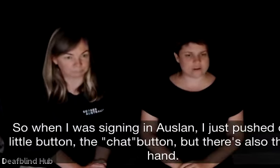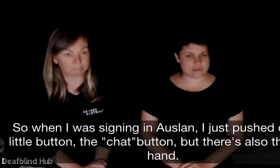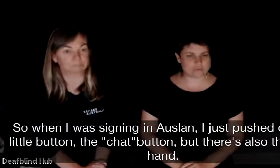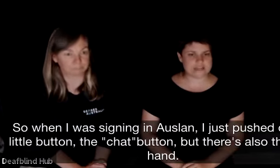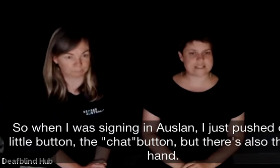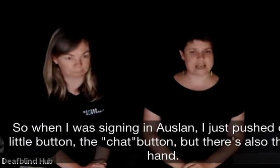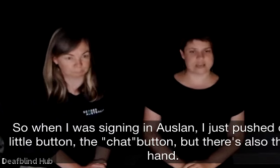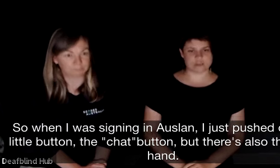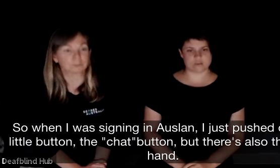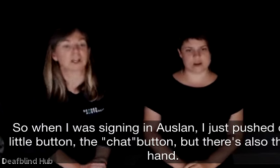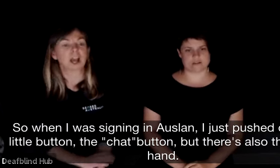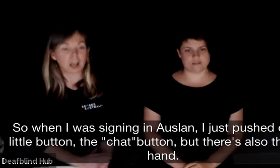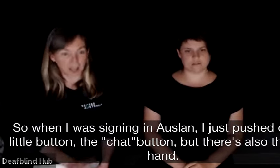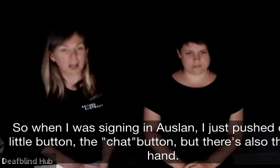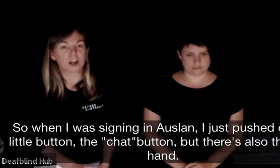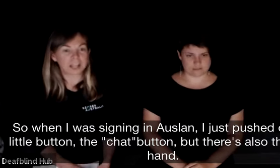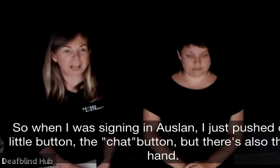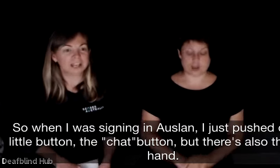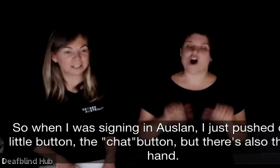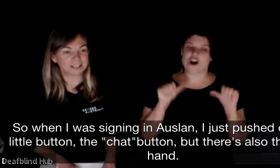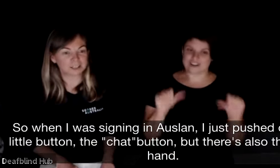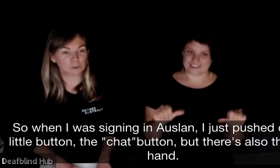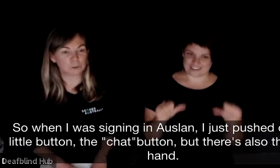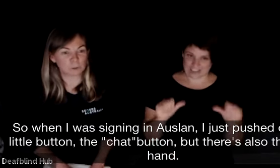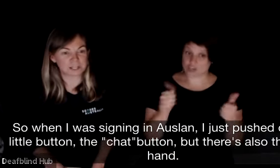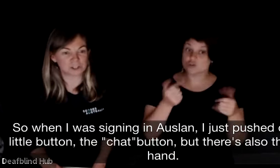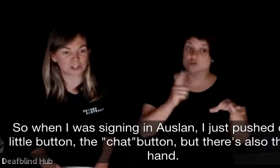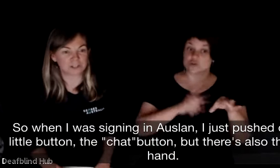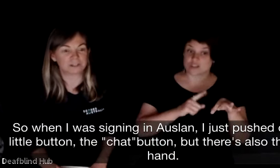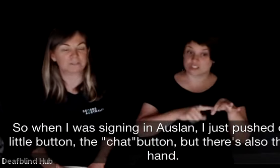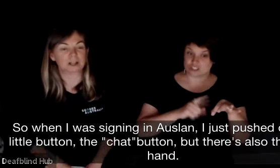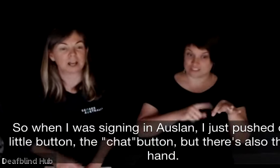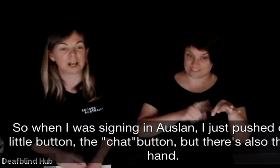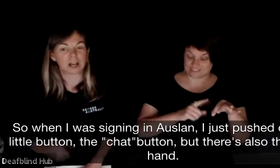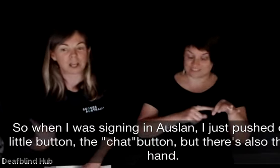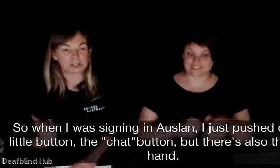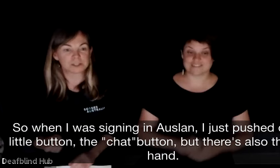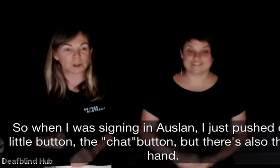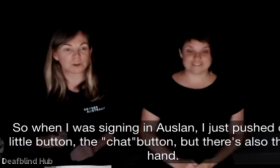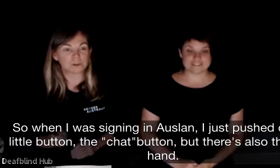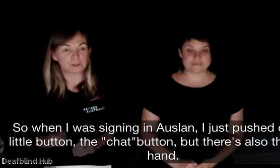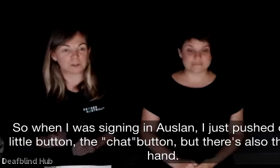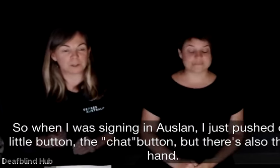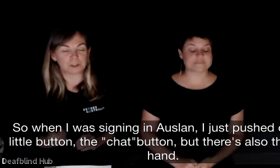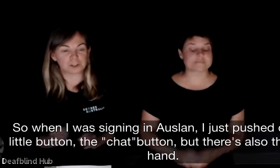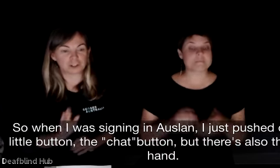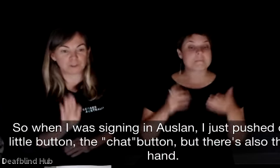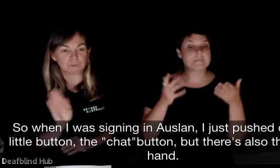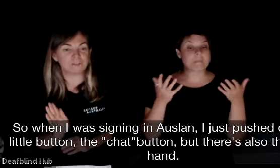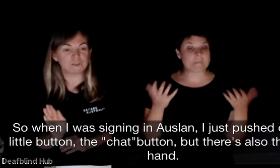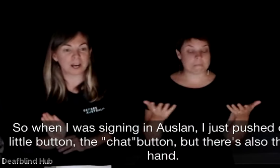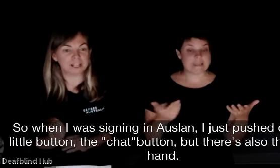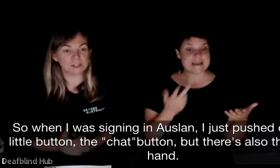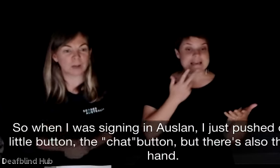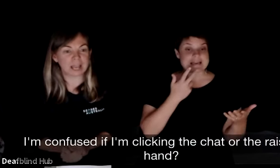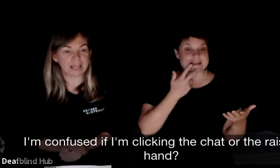the chat or the raised hand? Which one? Okay, good question. So